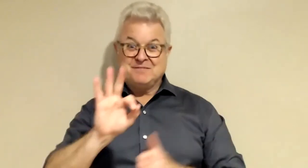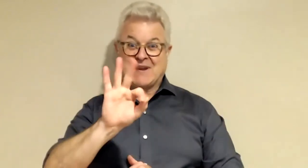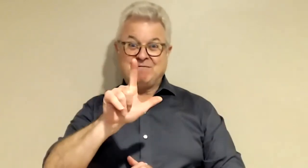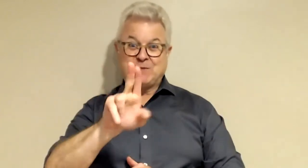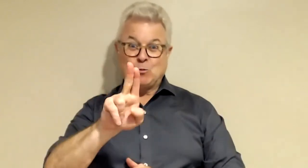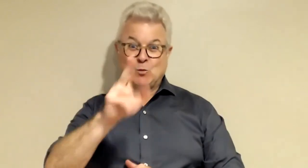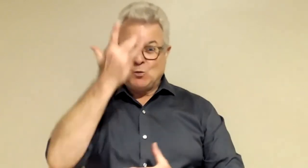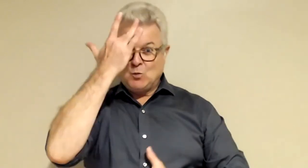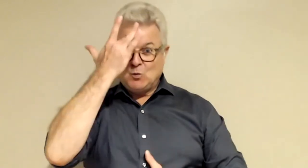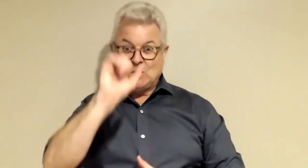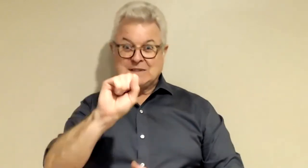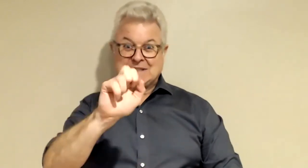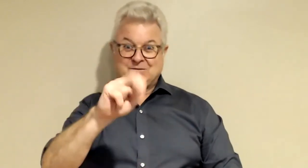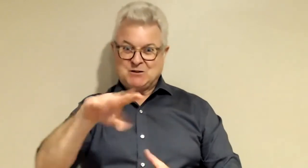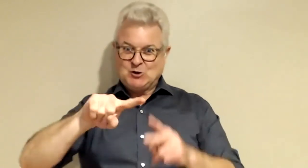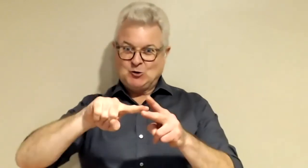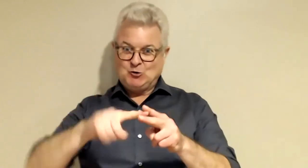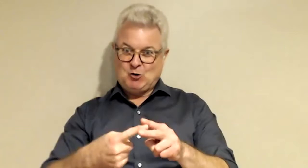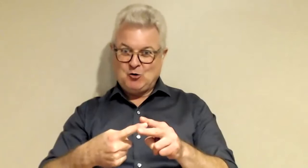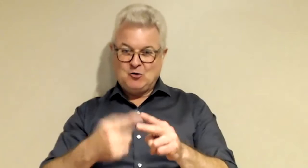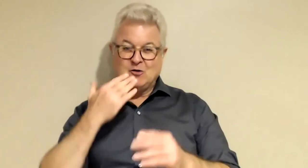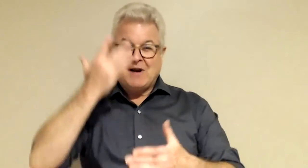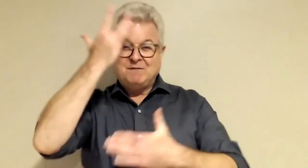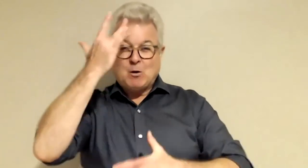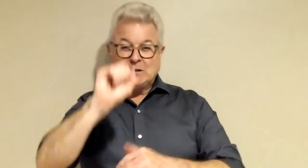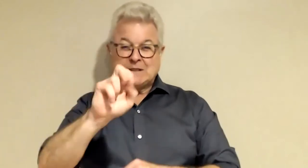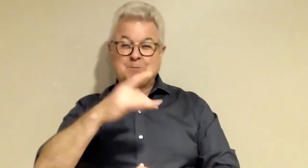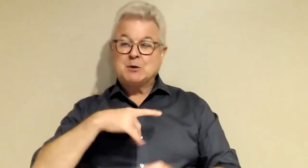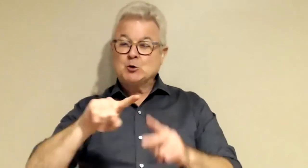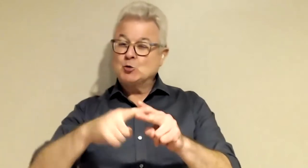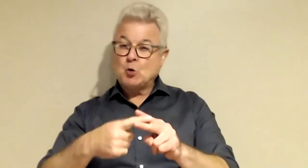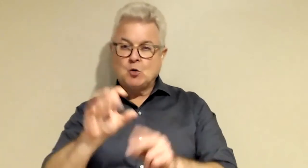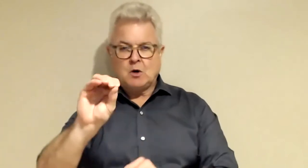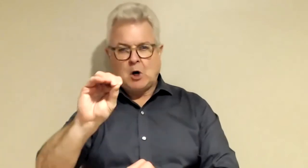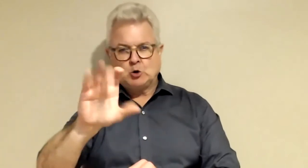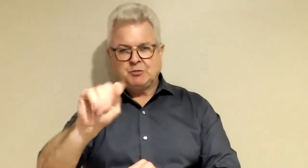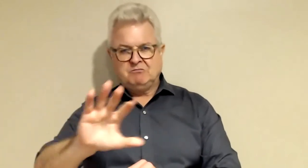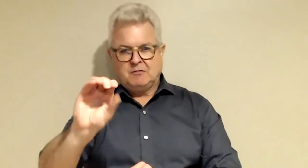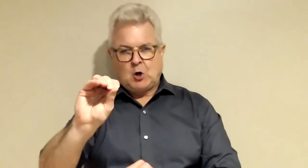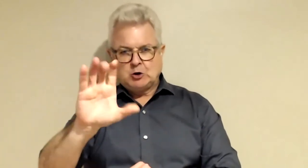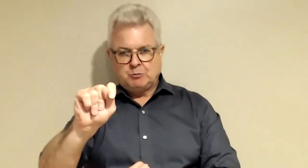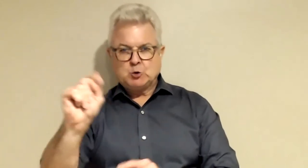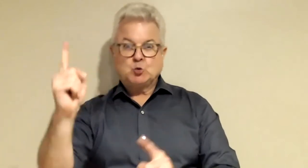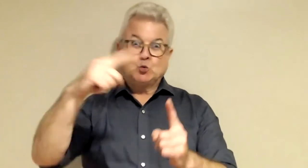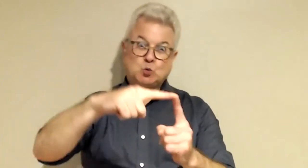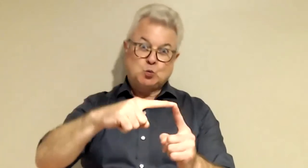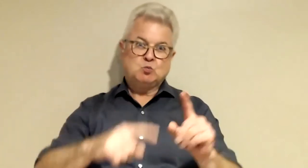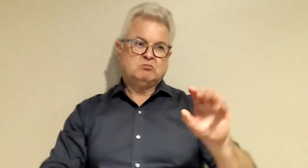Another thing is that the flu season is among us now, and it started earlier this year. Normally, it starts around the month of